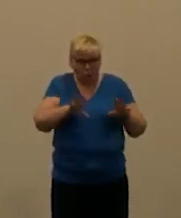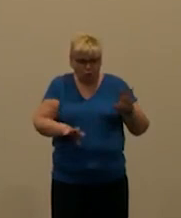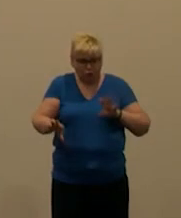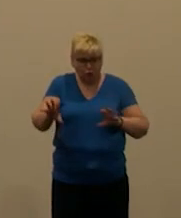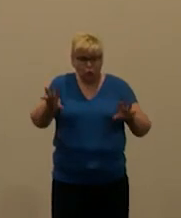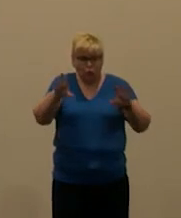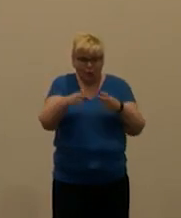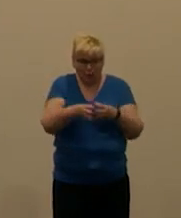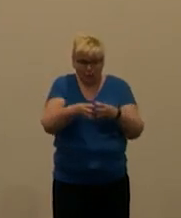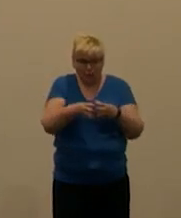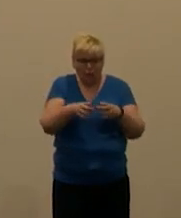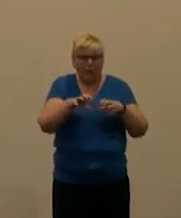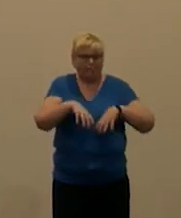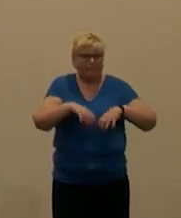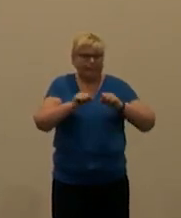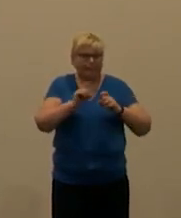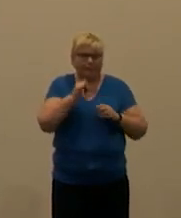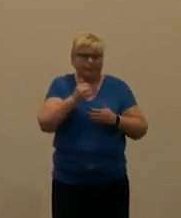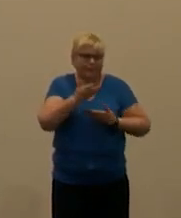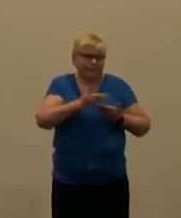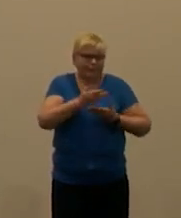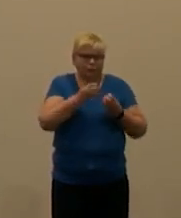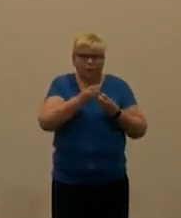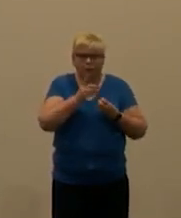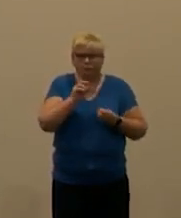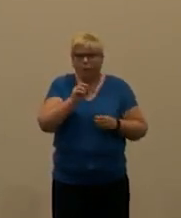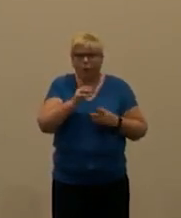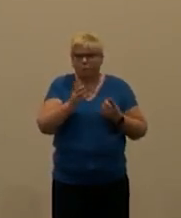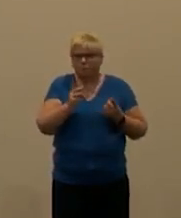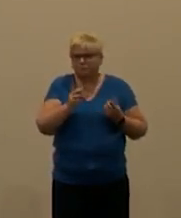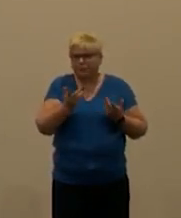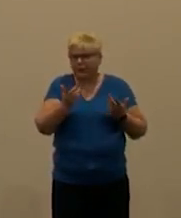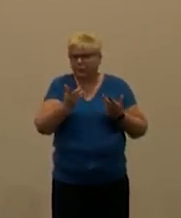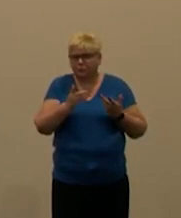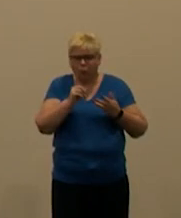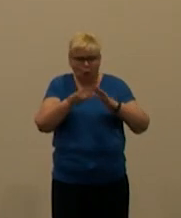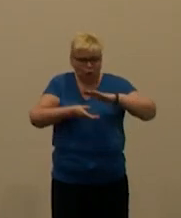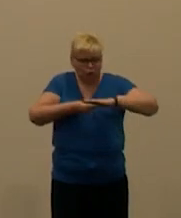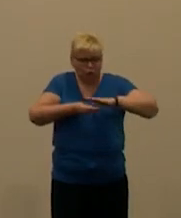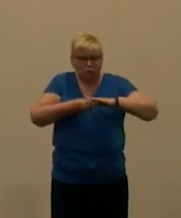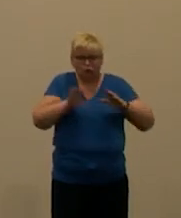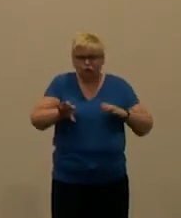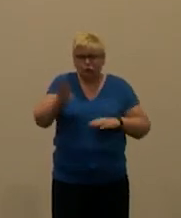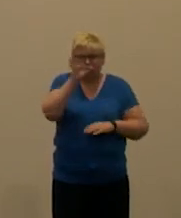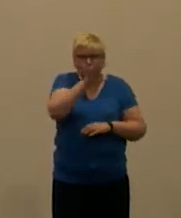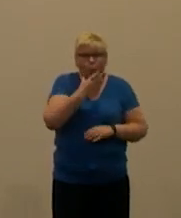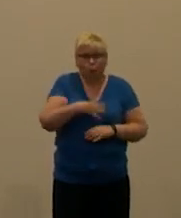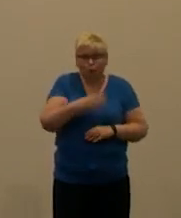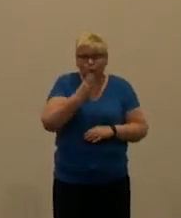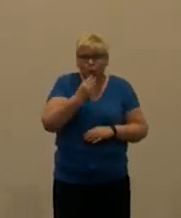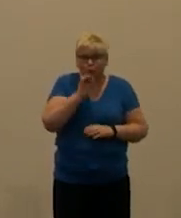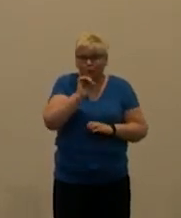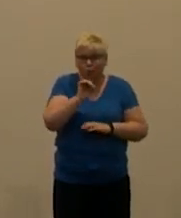the beginning of your cloud journey, you have the discussion, okay, what kind or what Asia regions do you want to use for